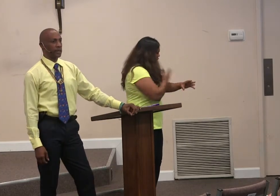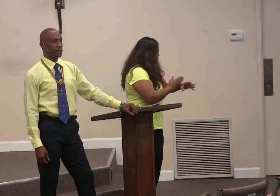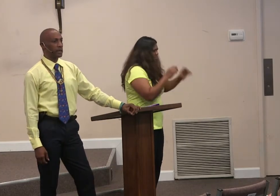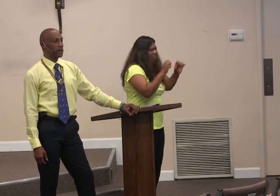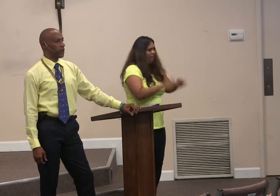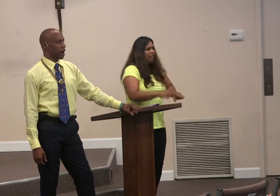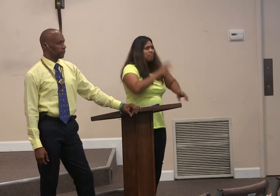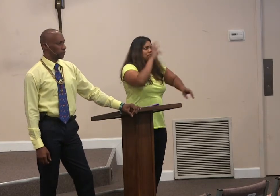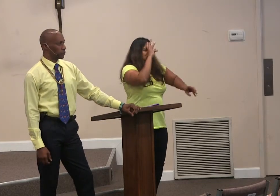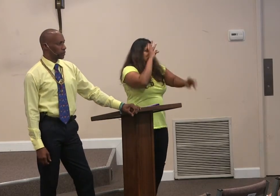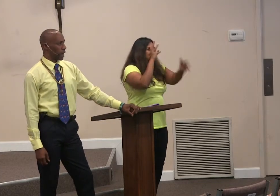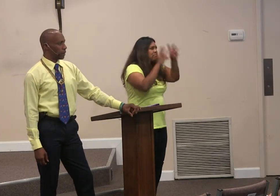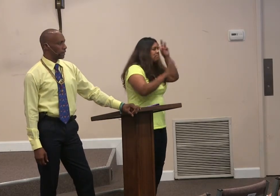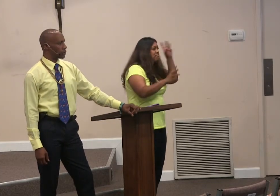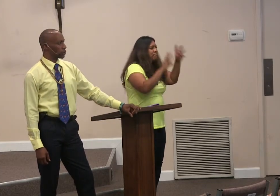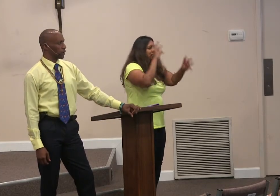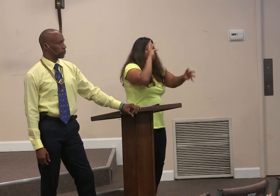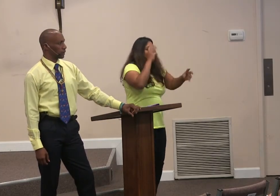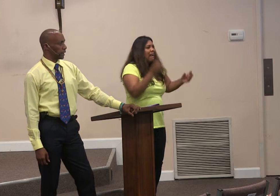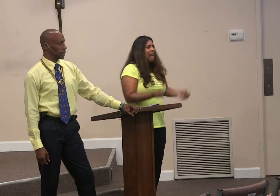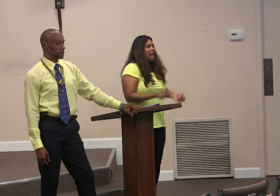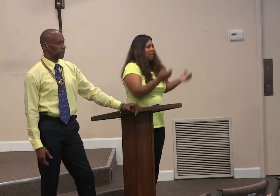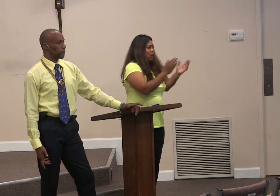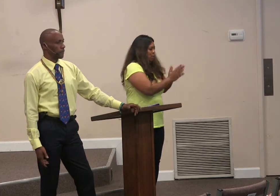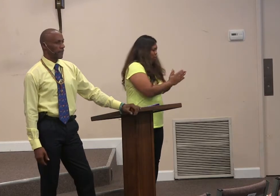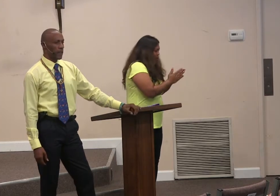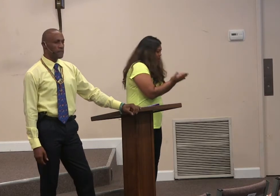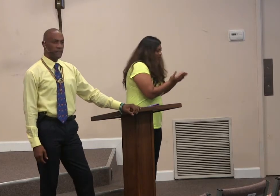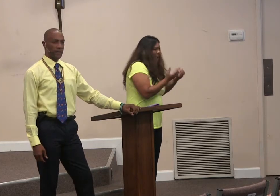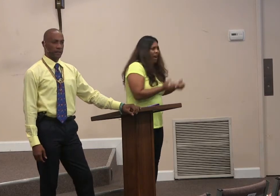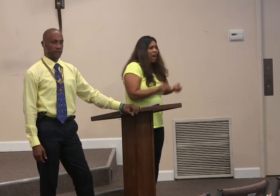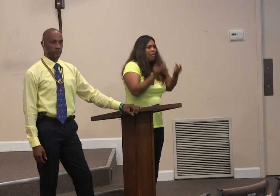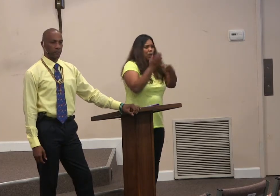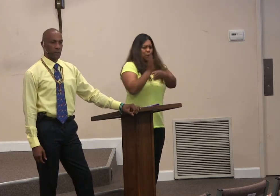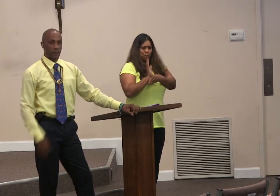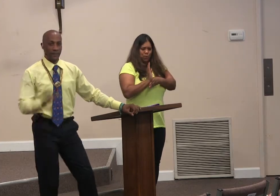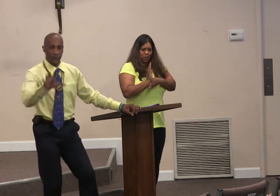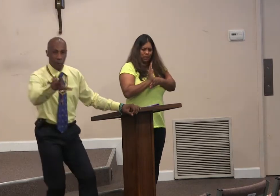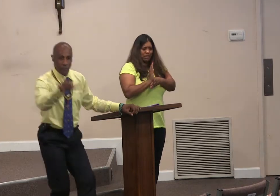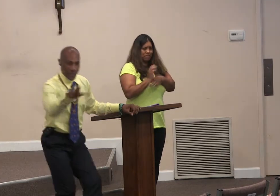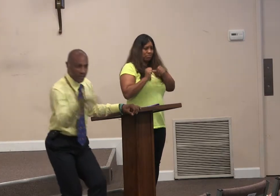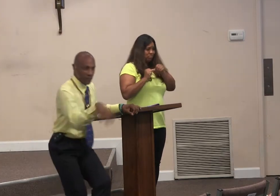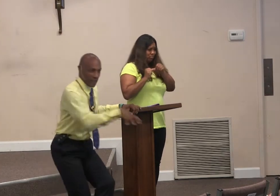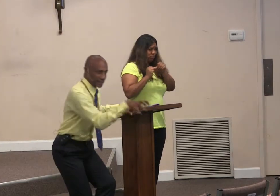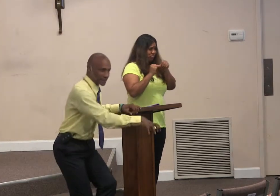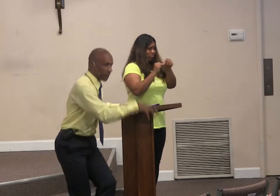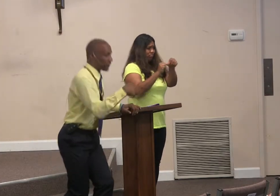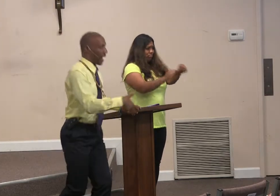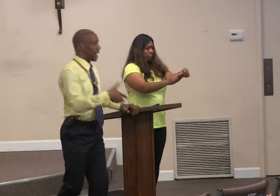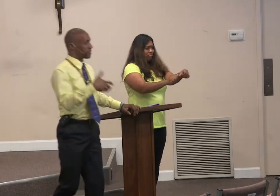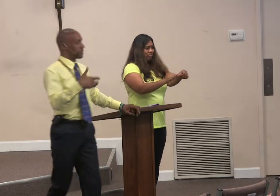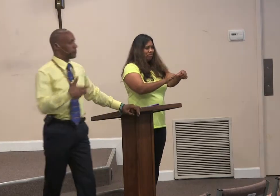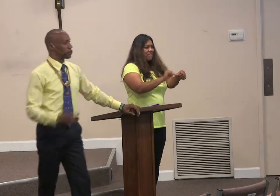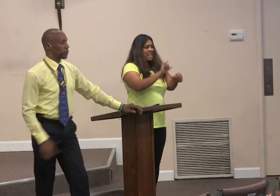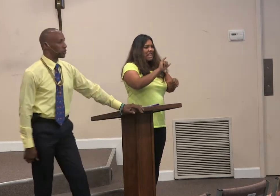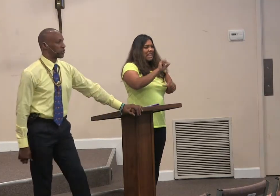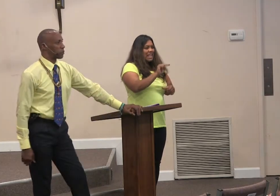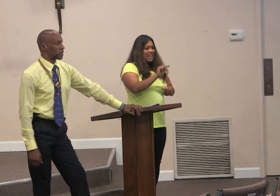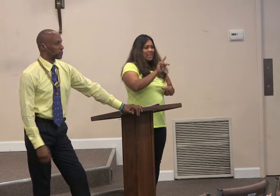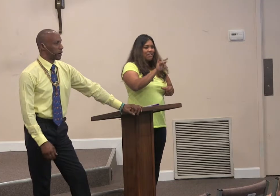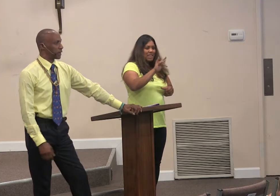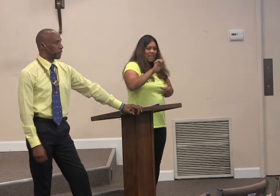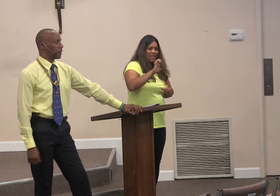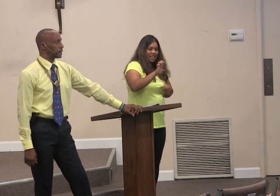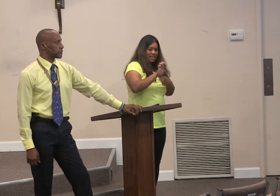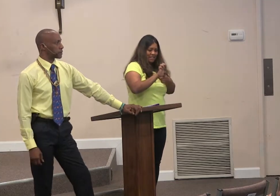How many novels? How many screenplays? Infinite. But see, we don't think of that stuff as demonstration